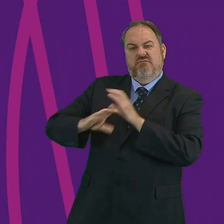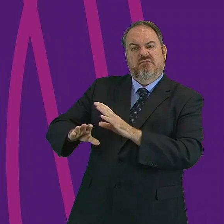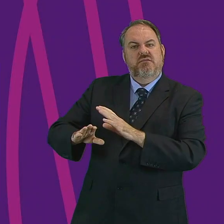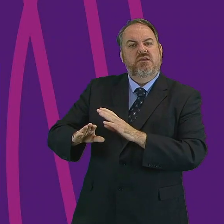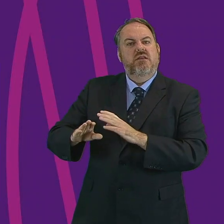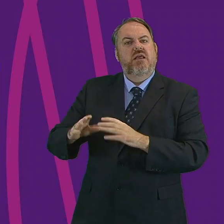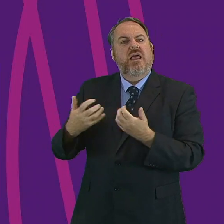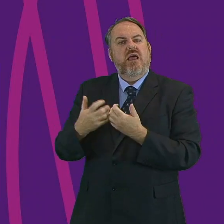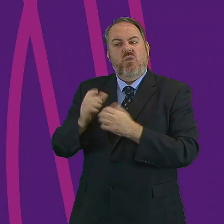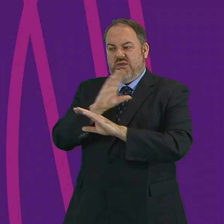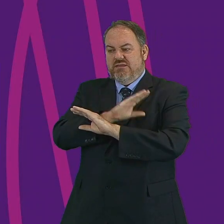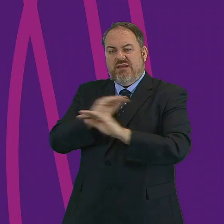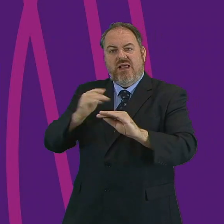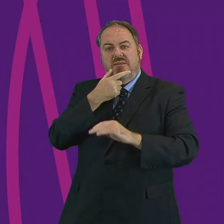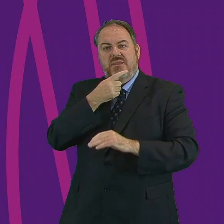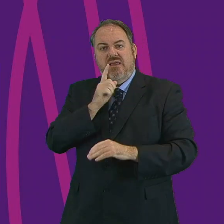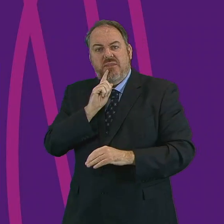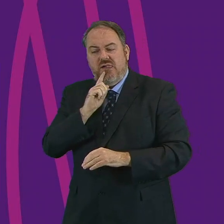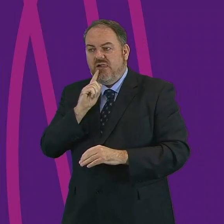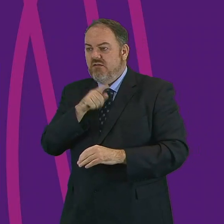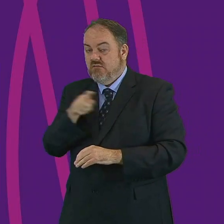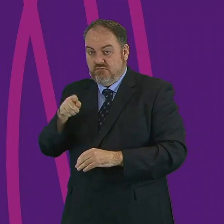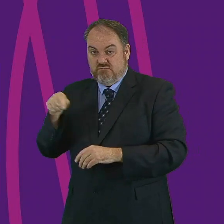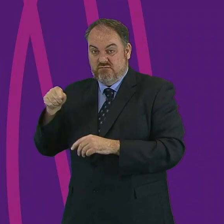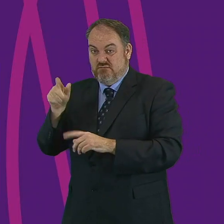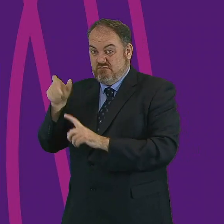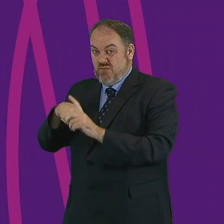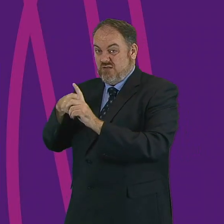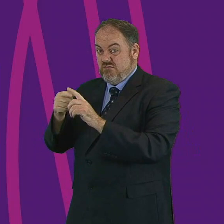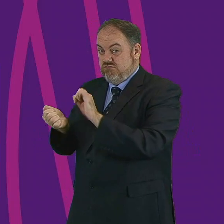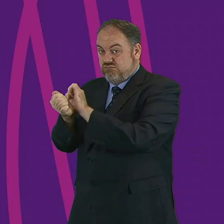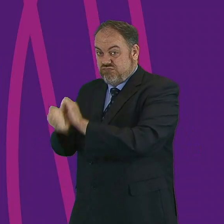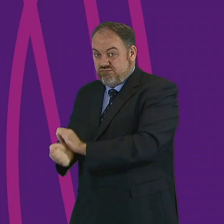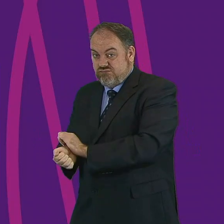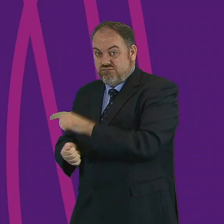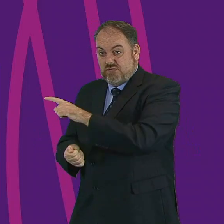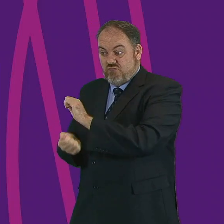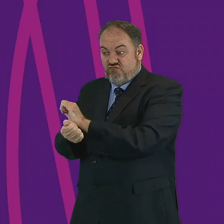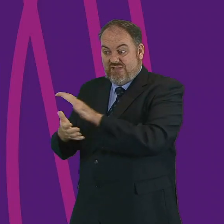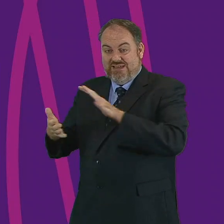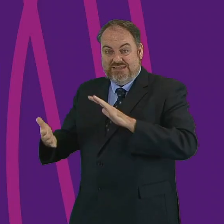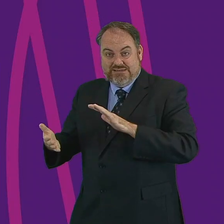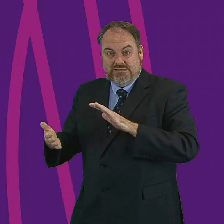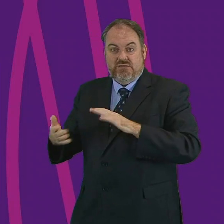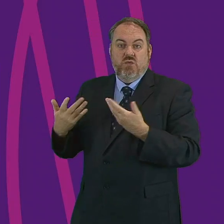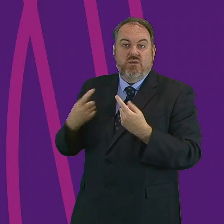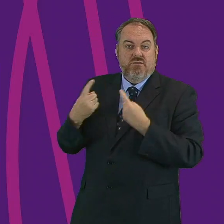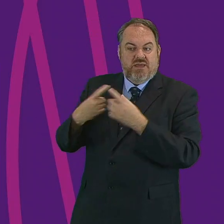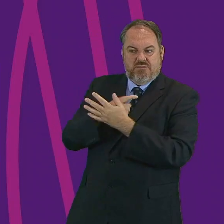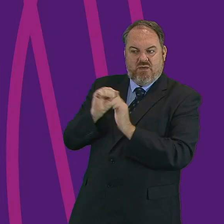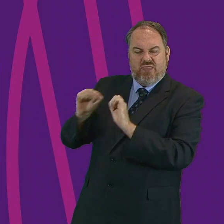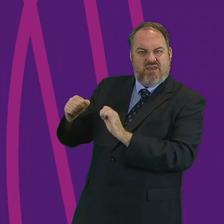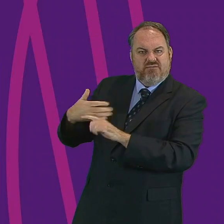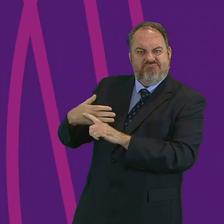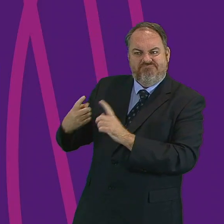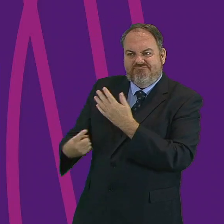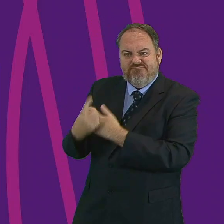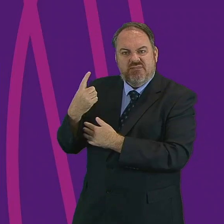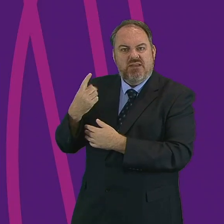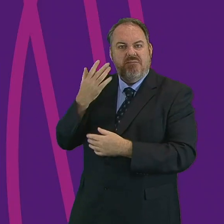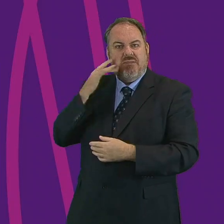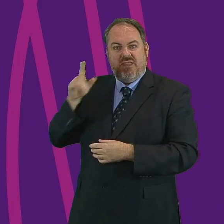Notification Scheme, which is intended to give victims information on those who offended against them. And that's important information, such as if the offender